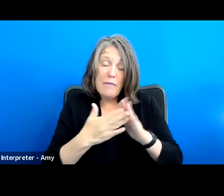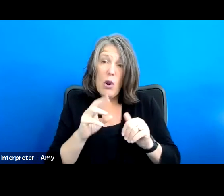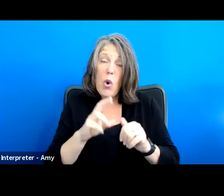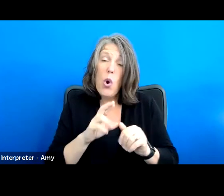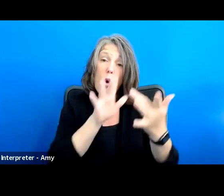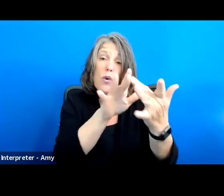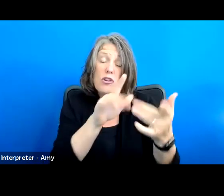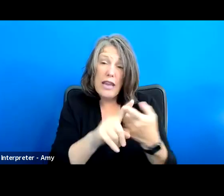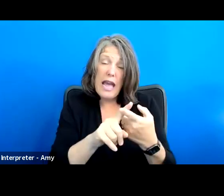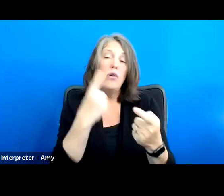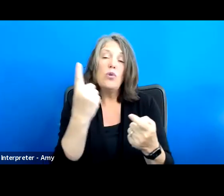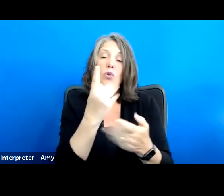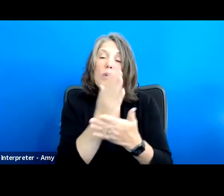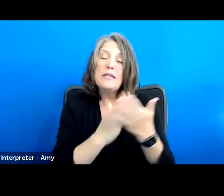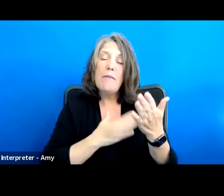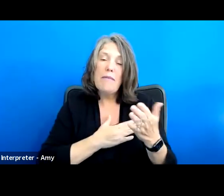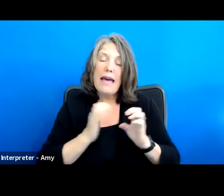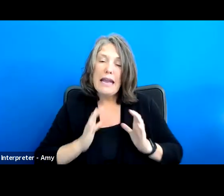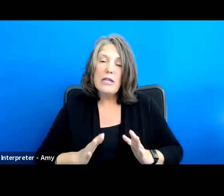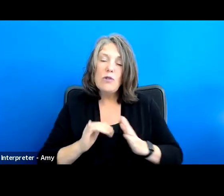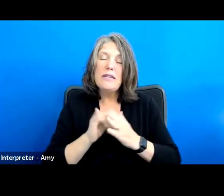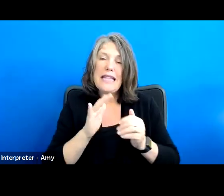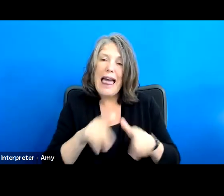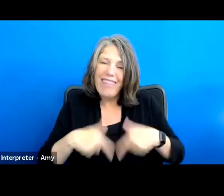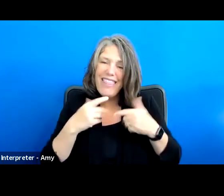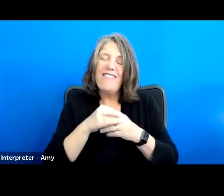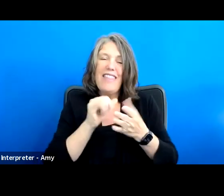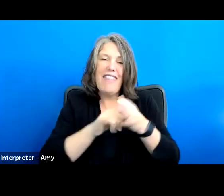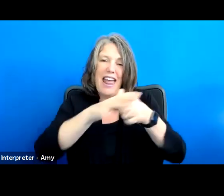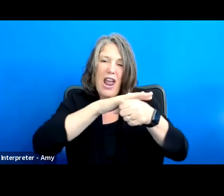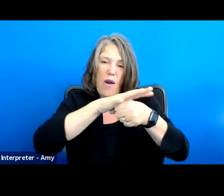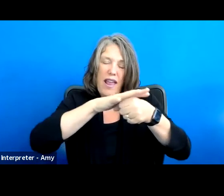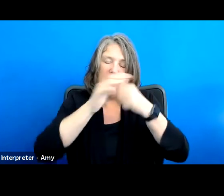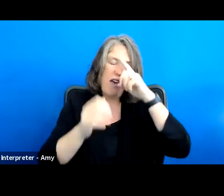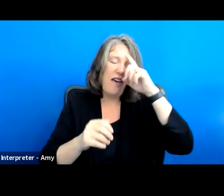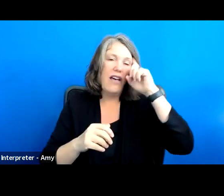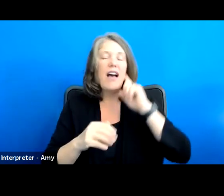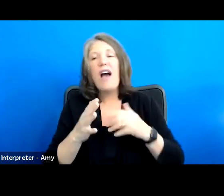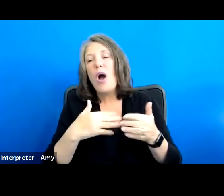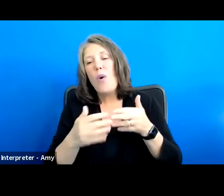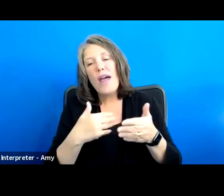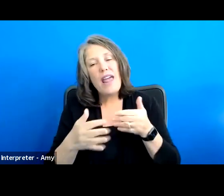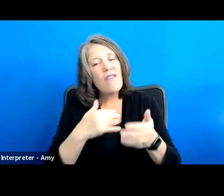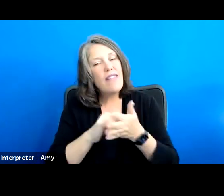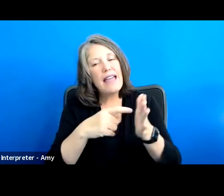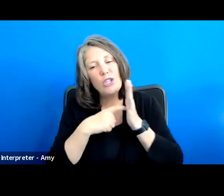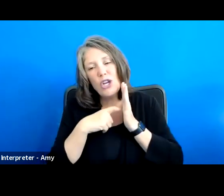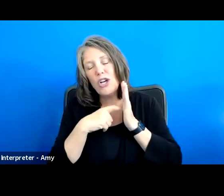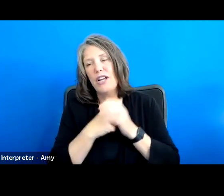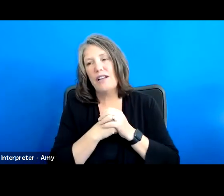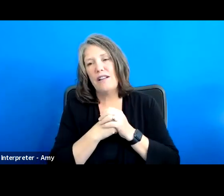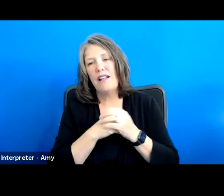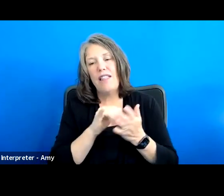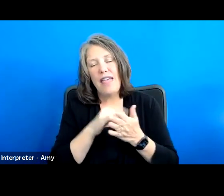reaching out to some of my consumers that live in that area, whatever that took